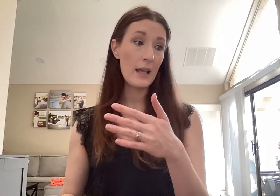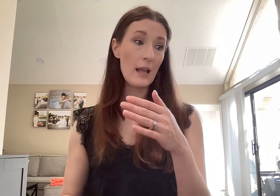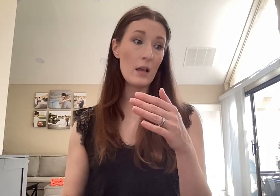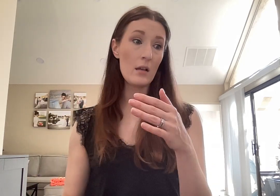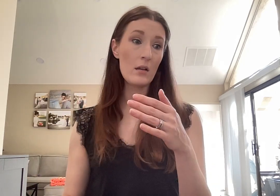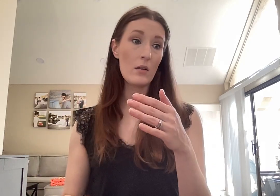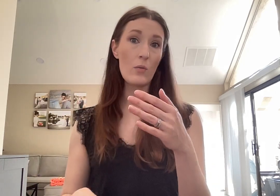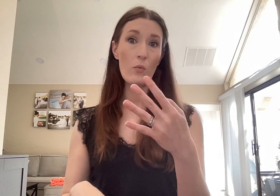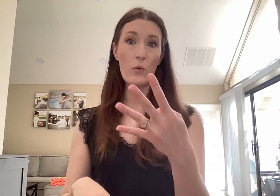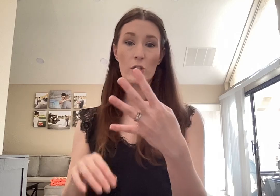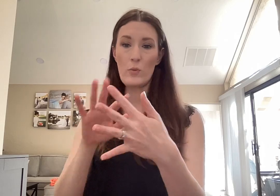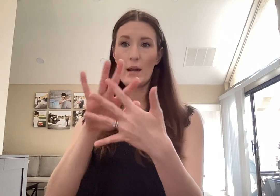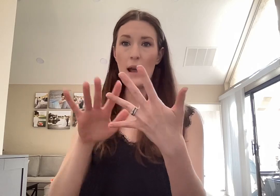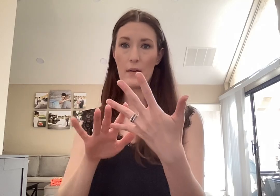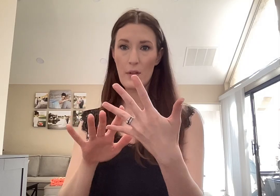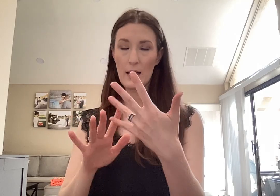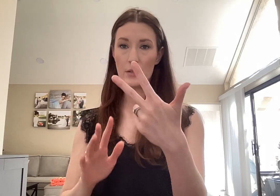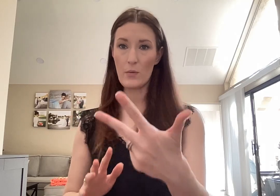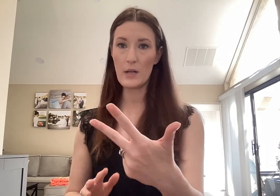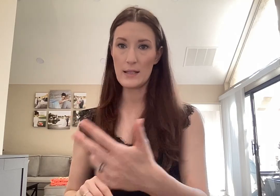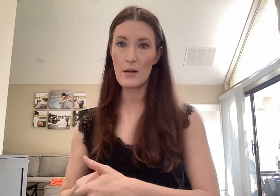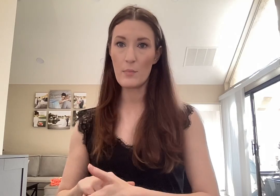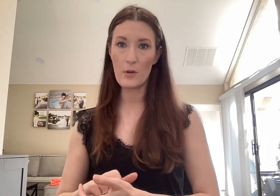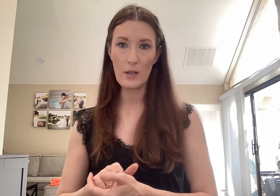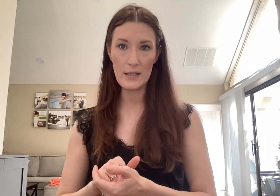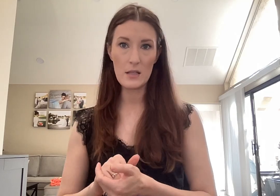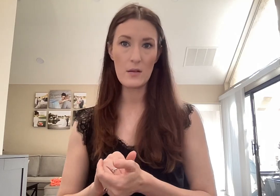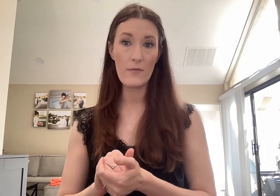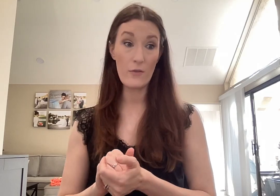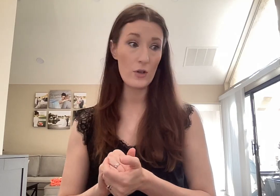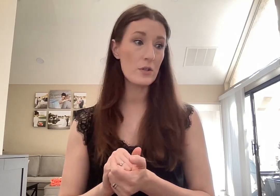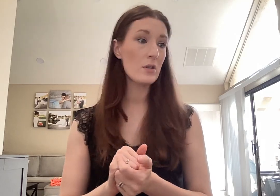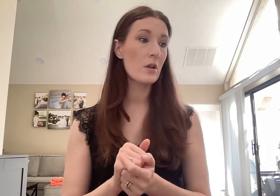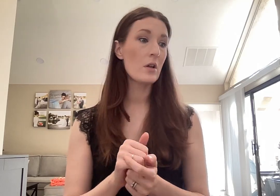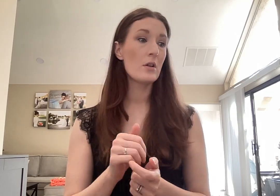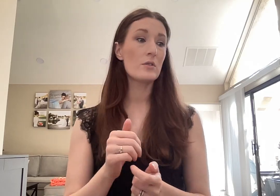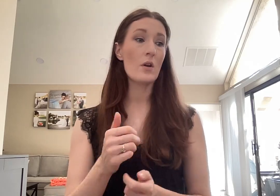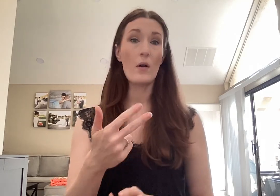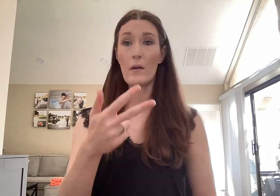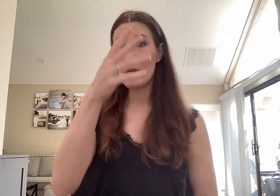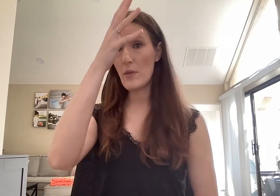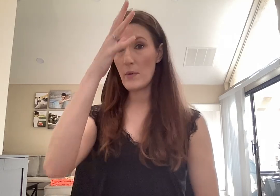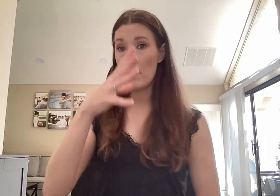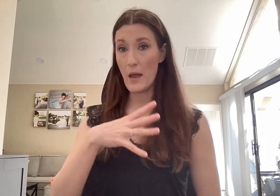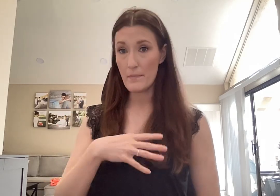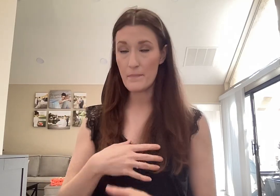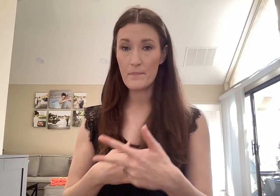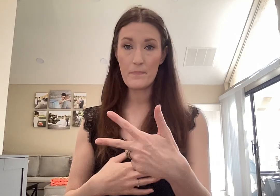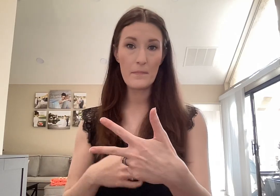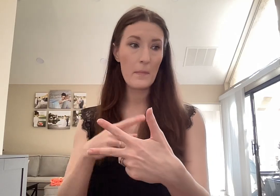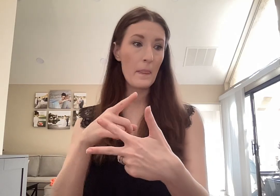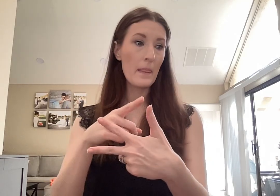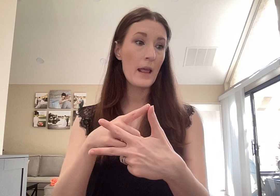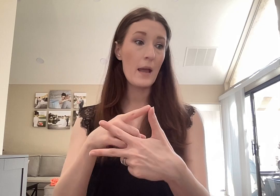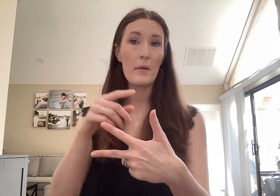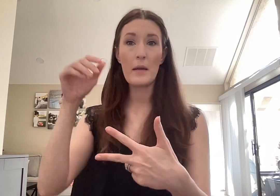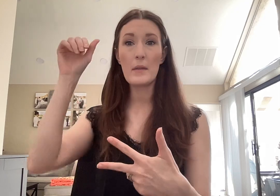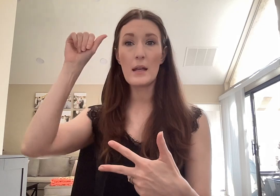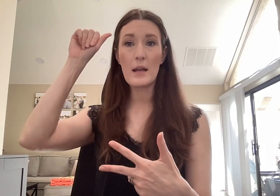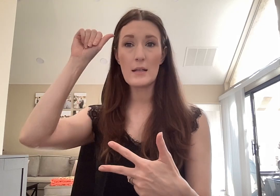picking which one out of a list. So we're going to set up our list first. So of the 3 men, Abraham Lincoln has a